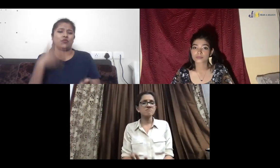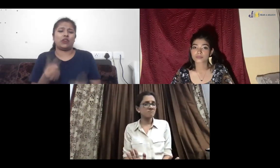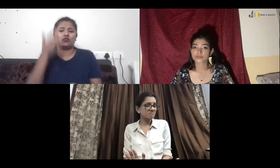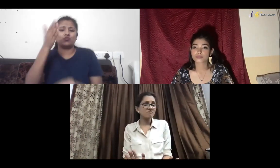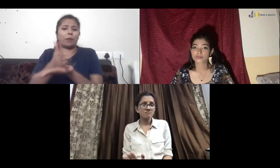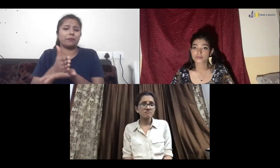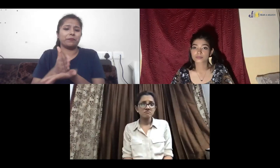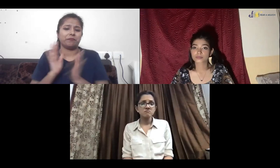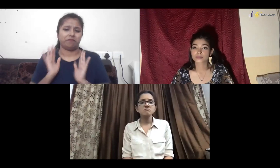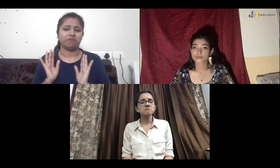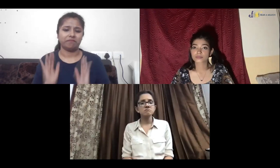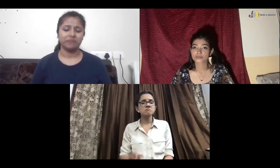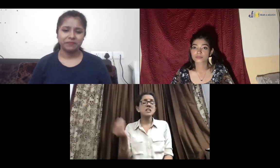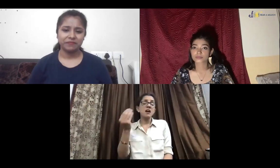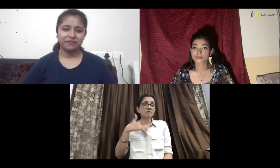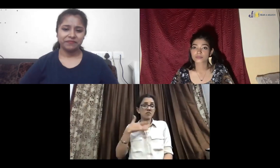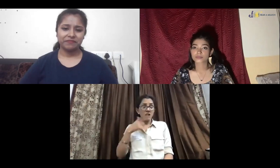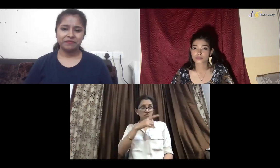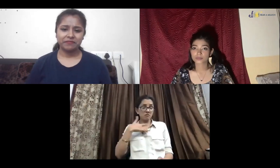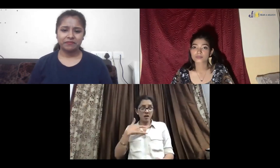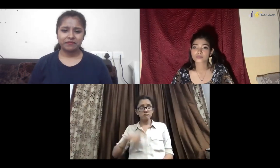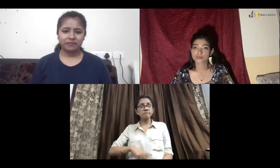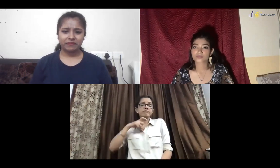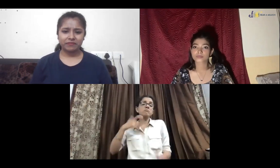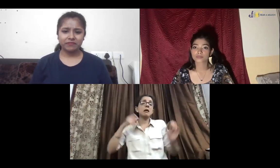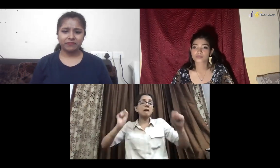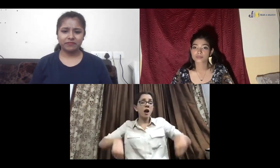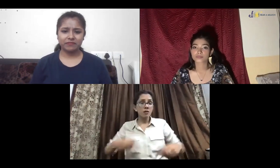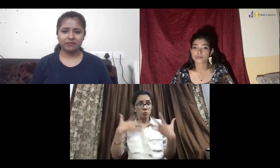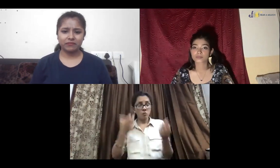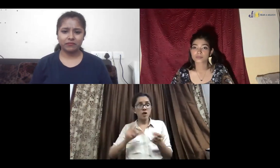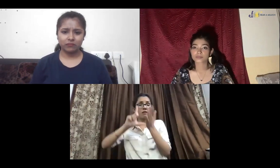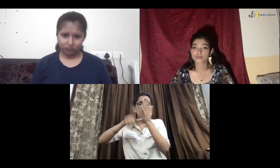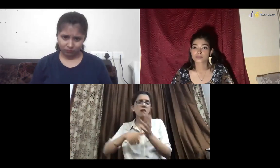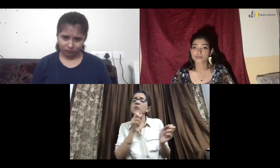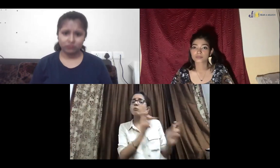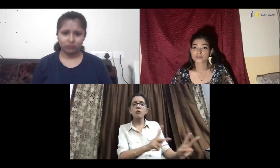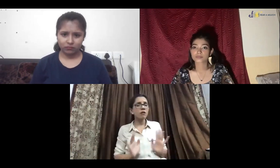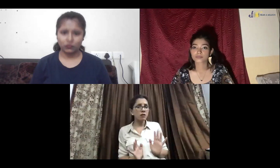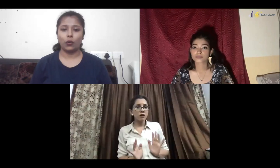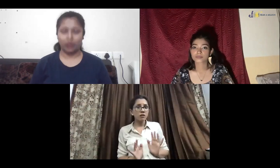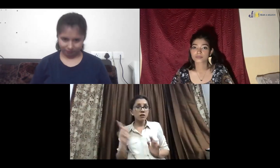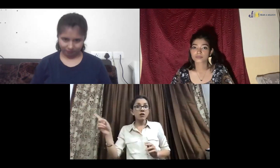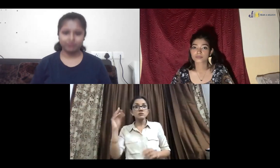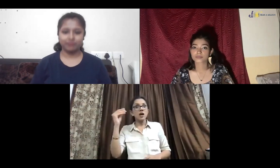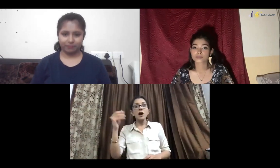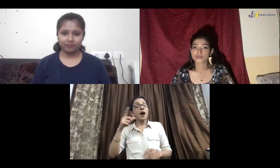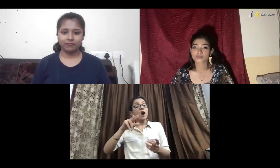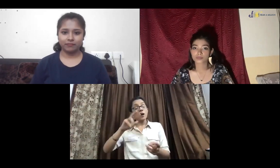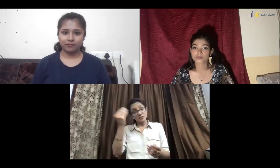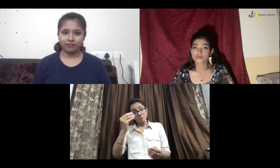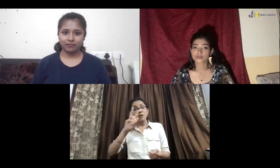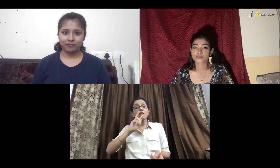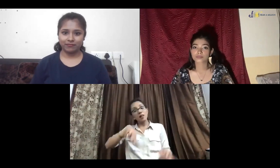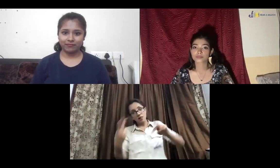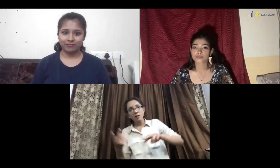we have to come on time to. If men are giving the comment, that's true. Yes, so some are confident enough, that's okay if they